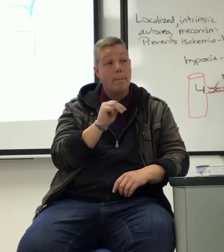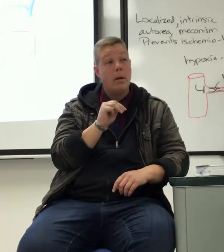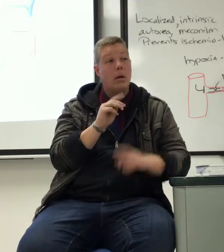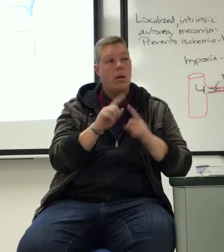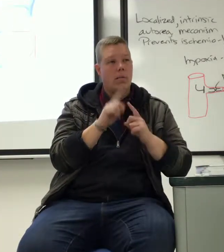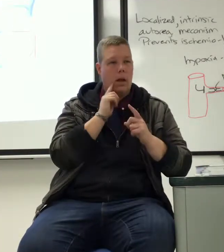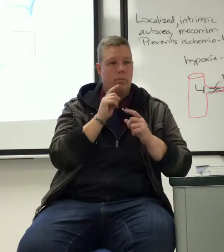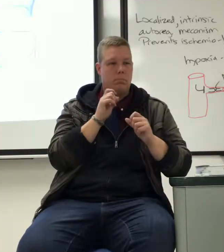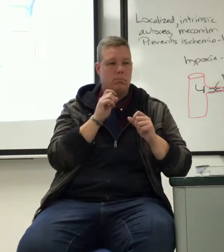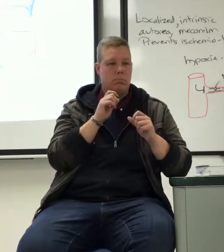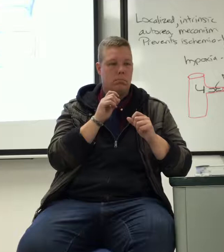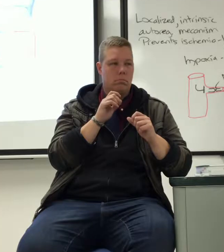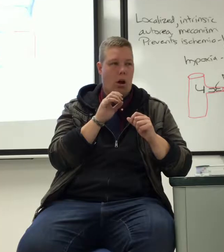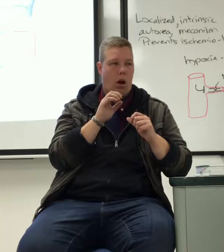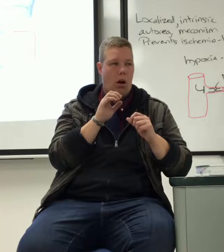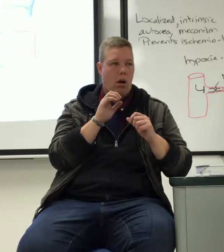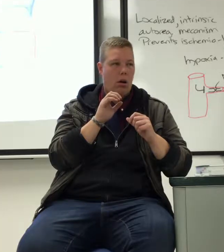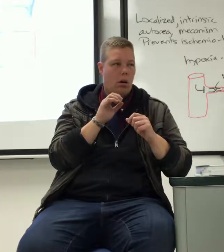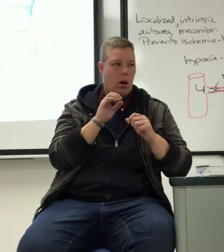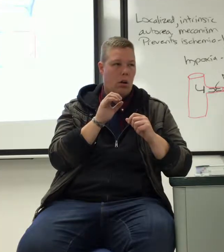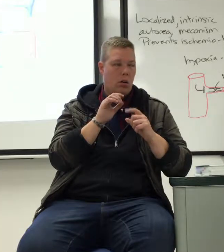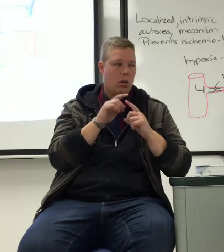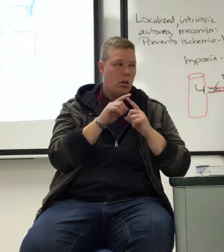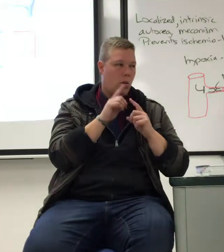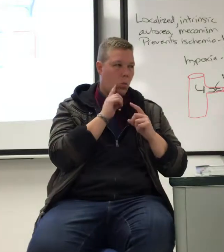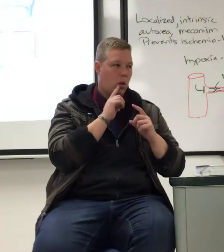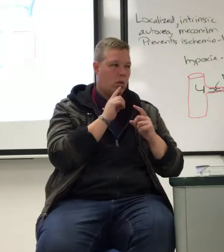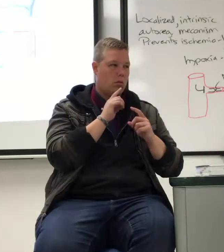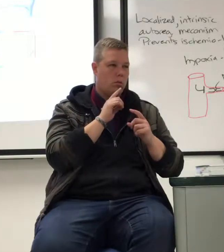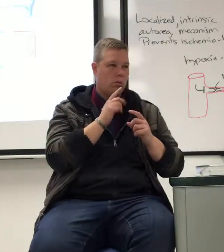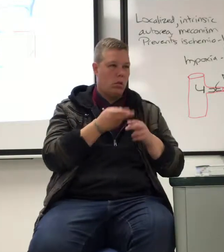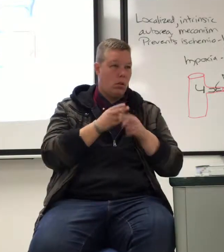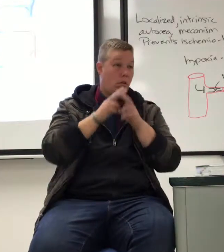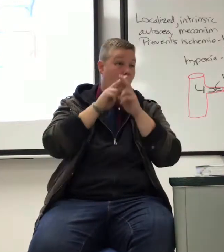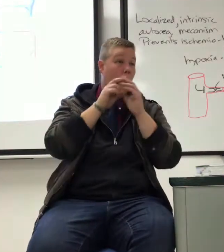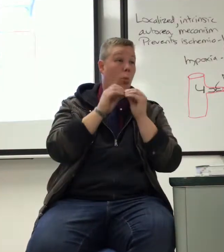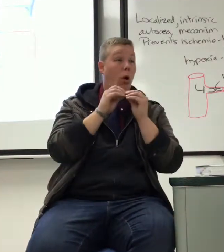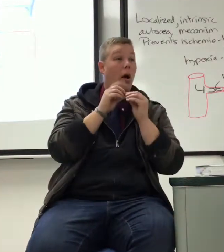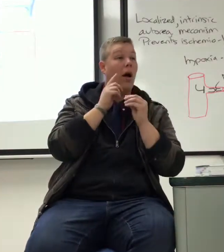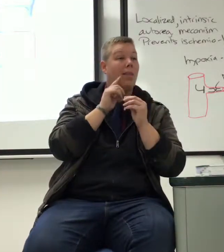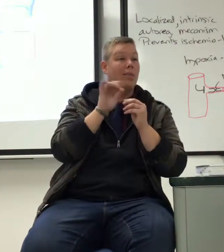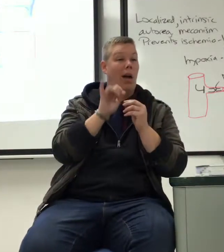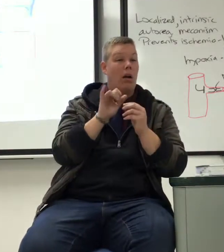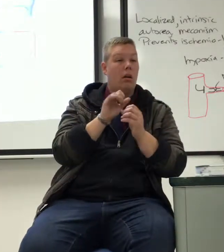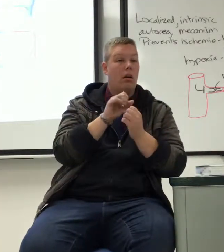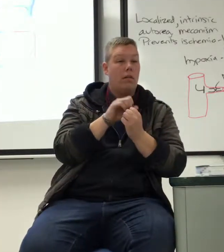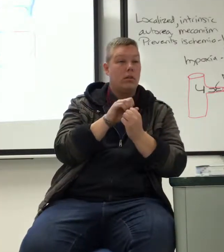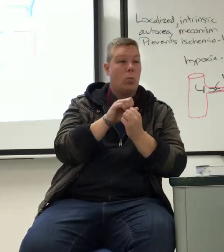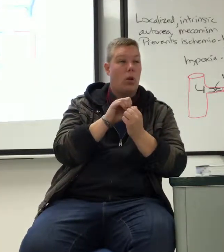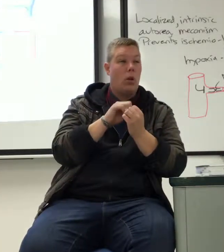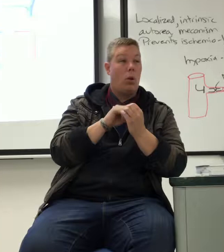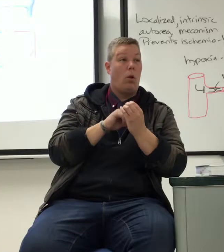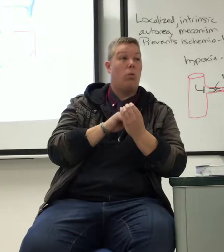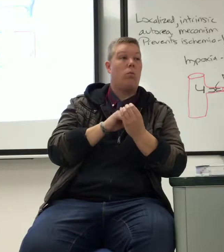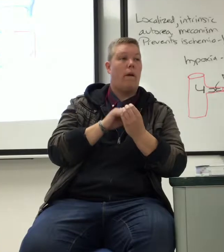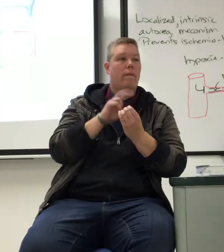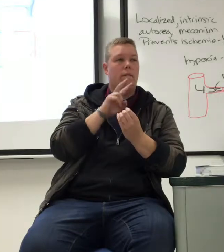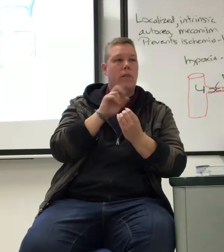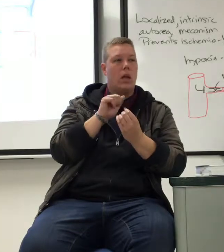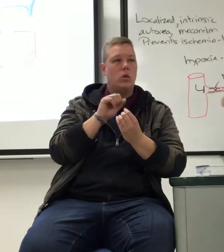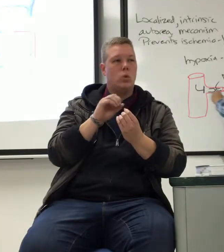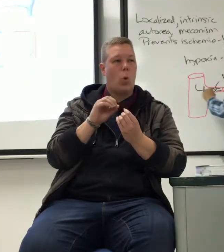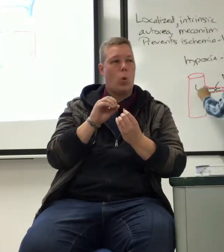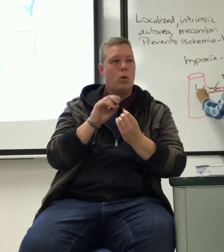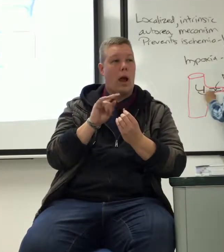will accumulate. That causes the vessel to vasodilate intrinsically. That will restore